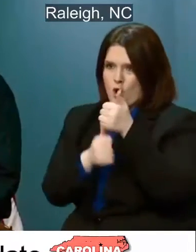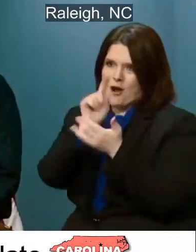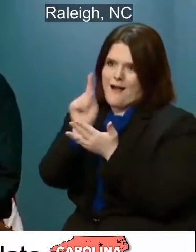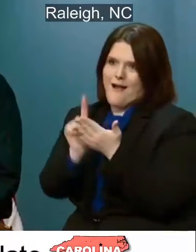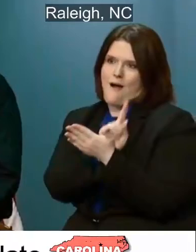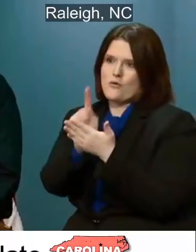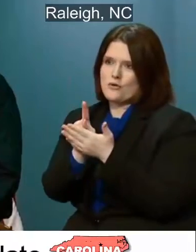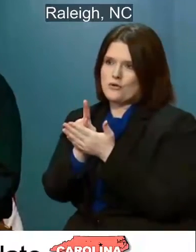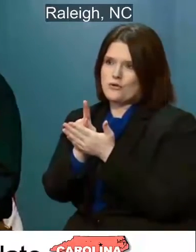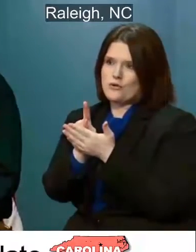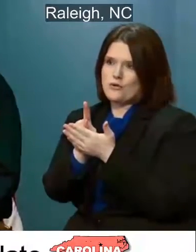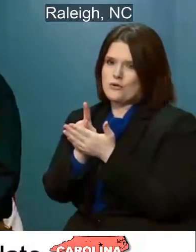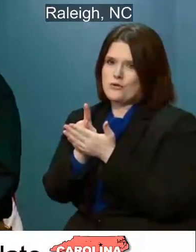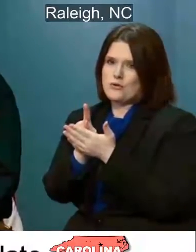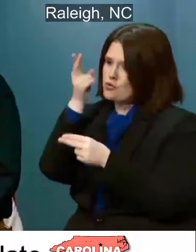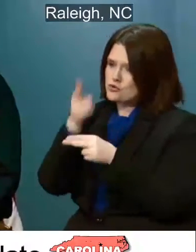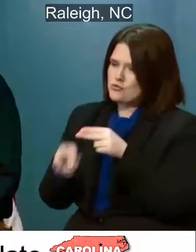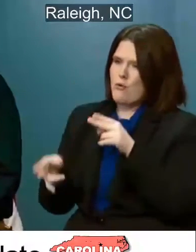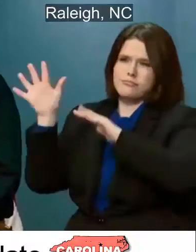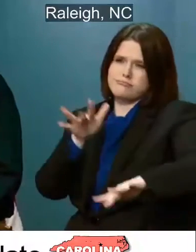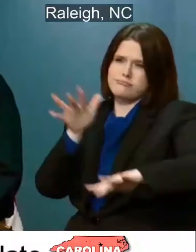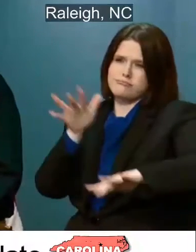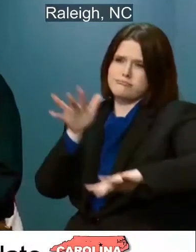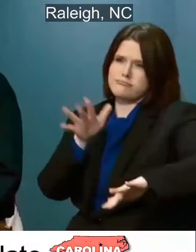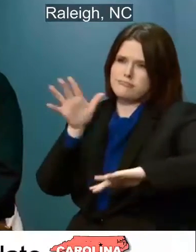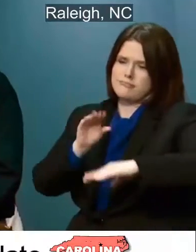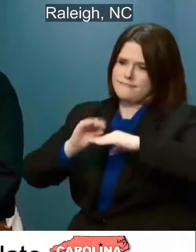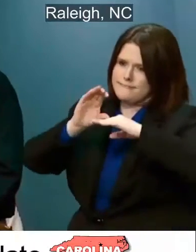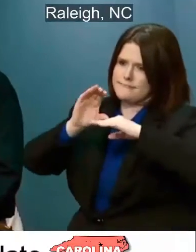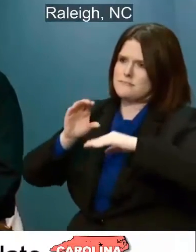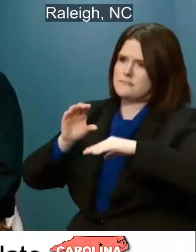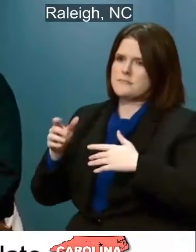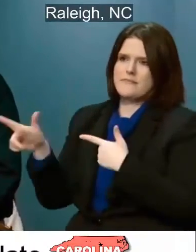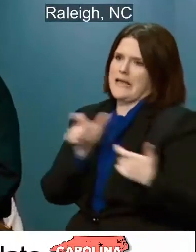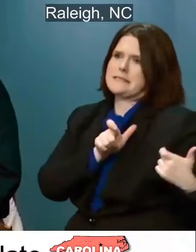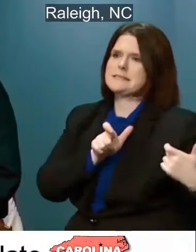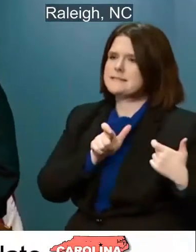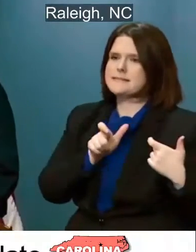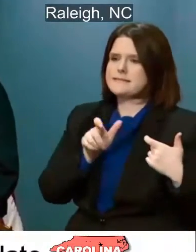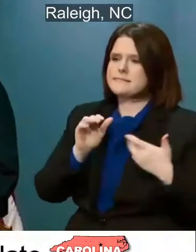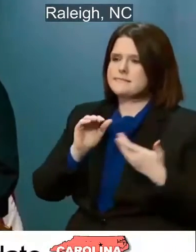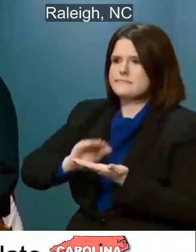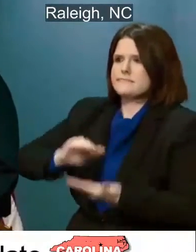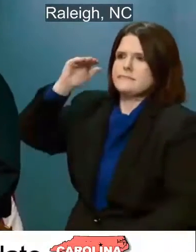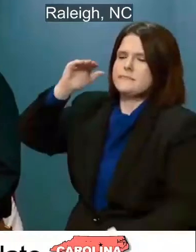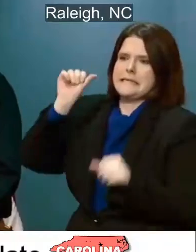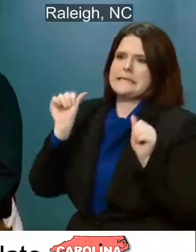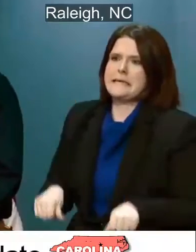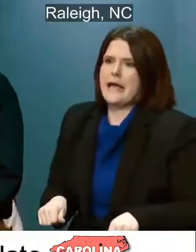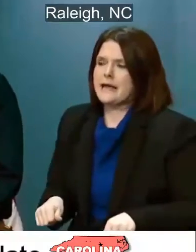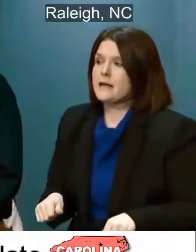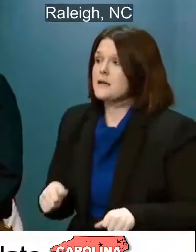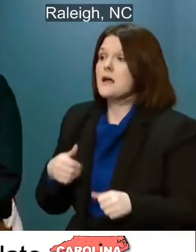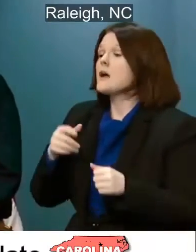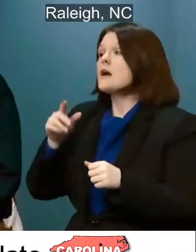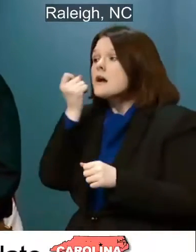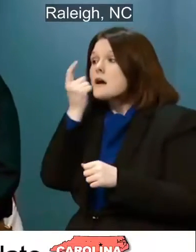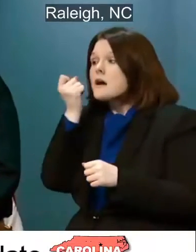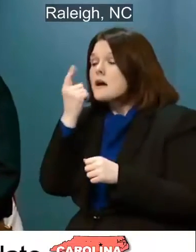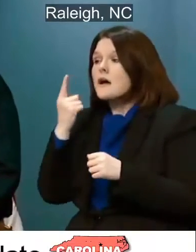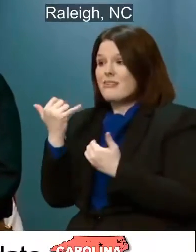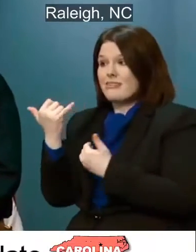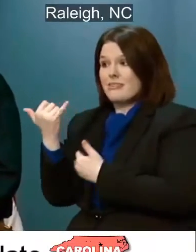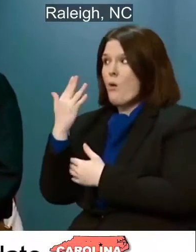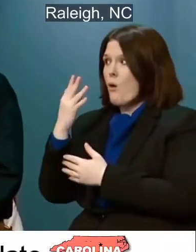So in a very short period of time, you could have a significant amount of snow. Even though it was very clear